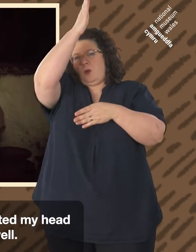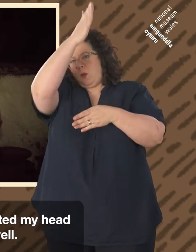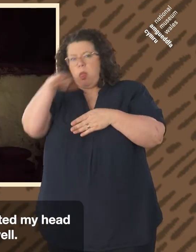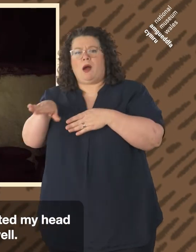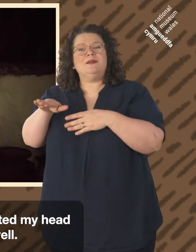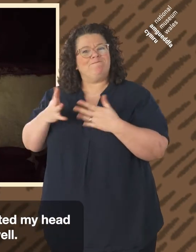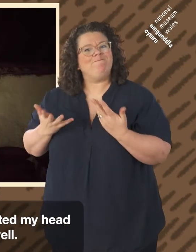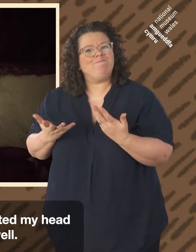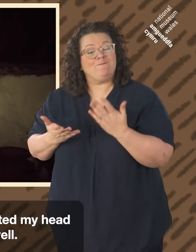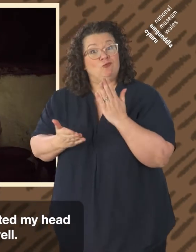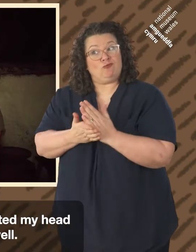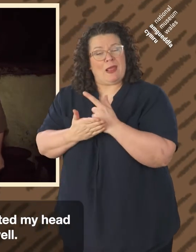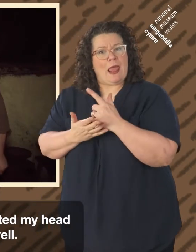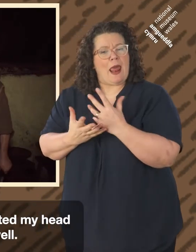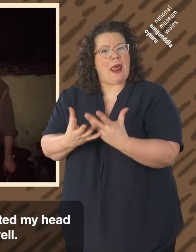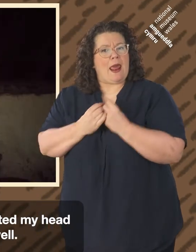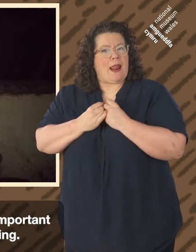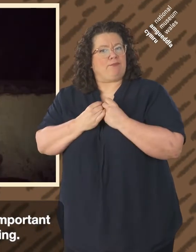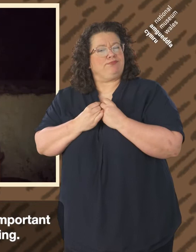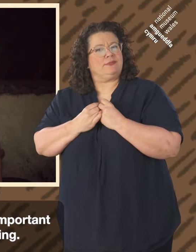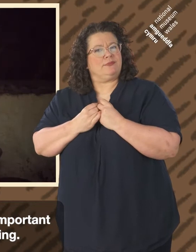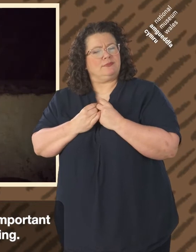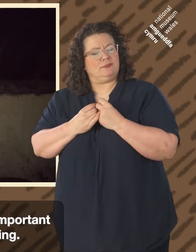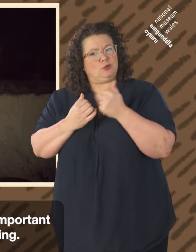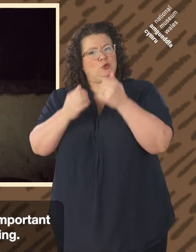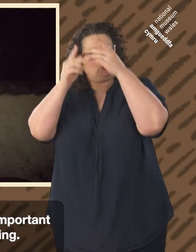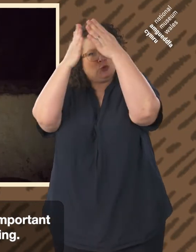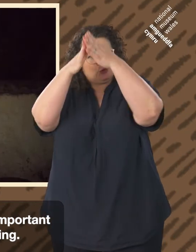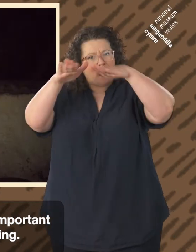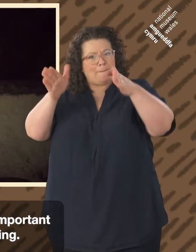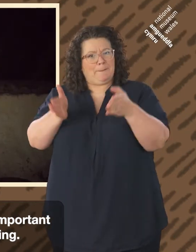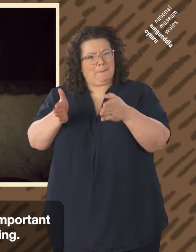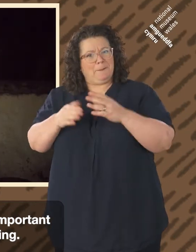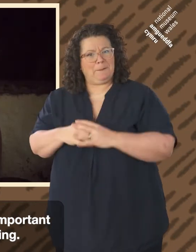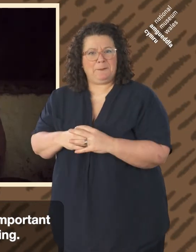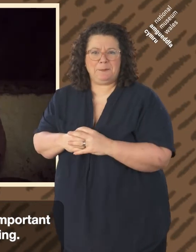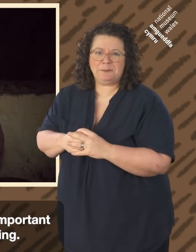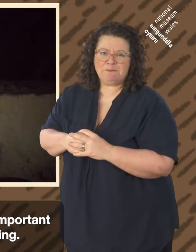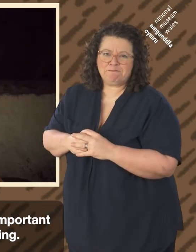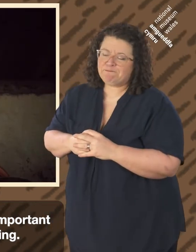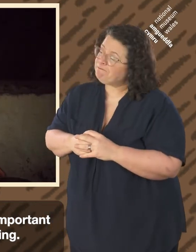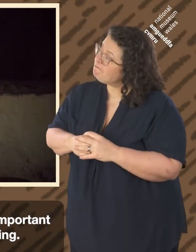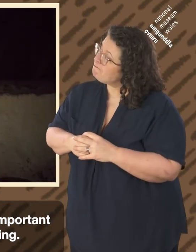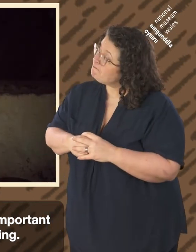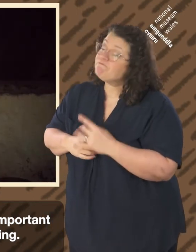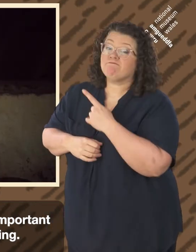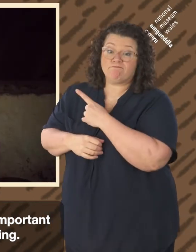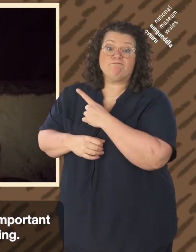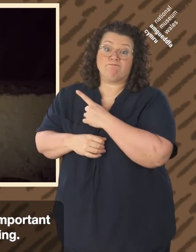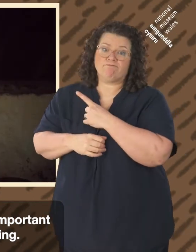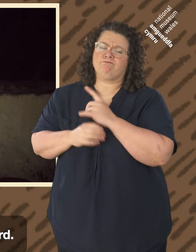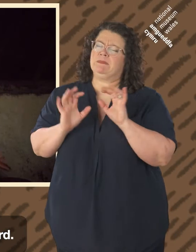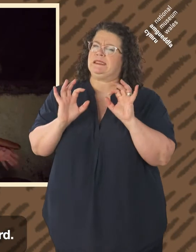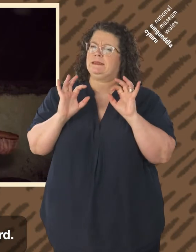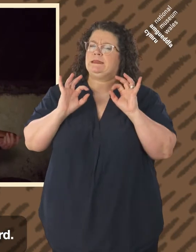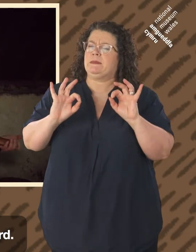helmet protected my head really, really well. Now this is a very important and special